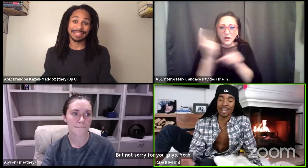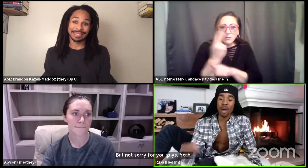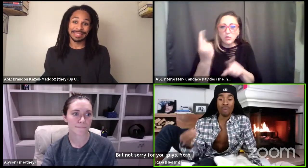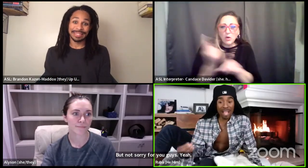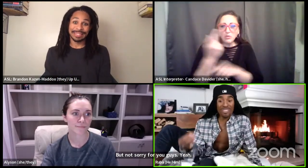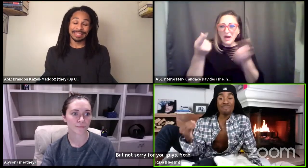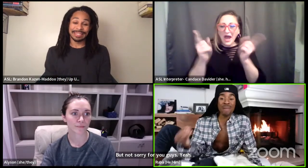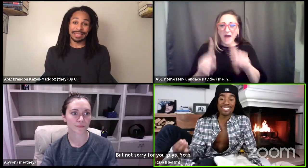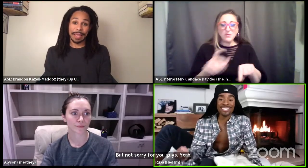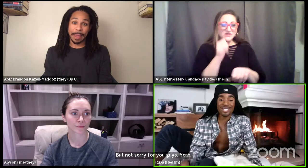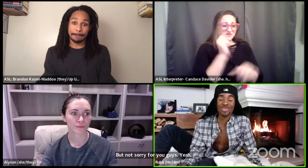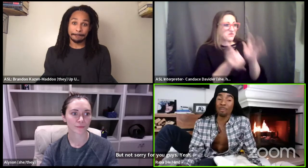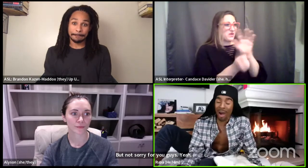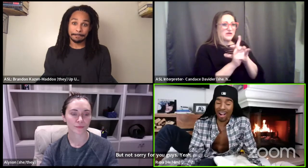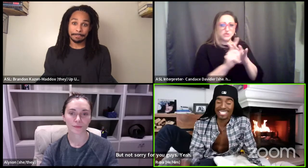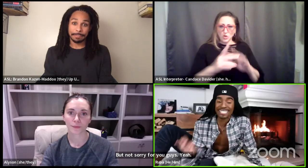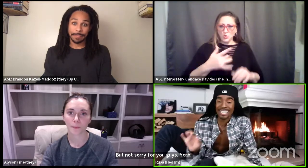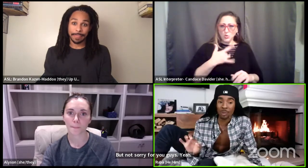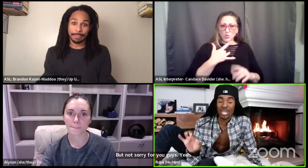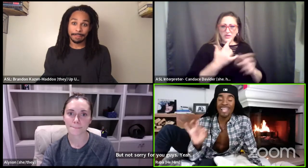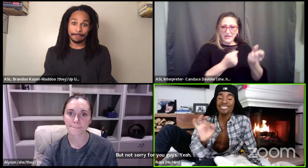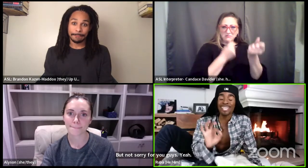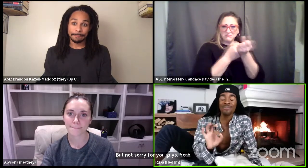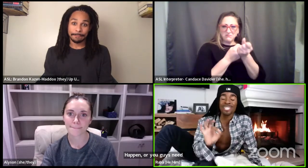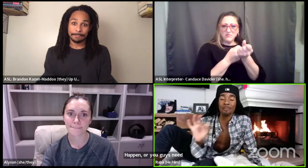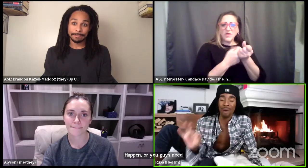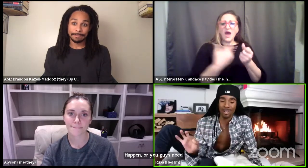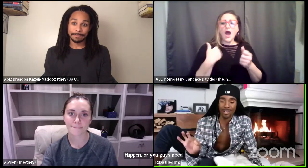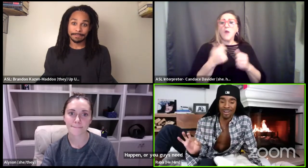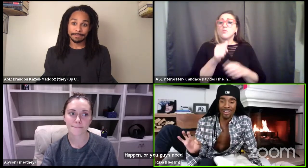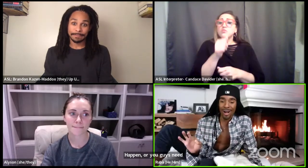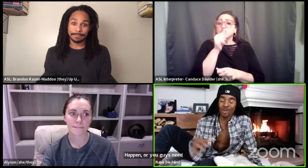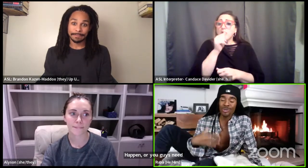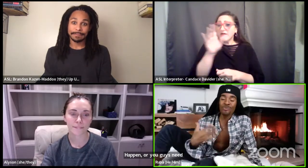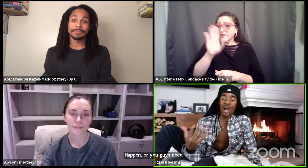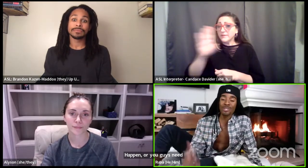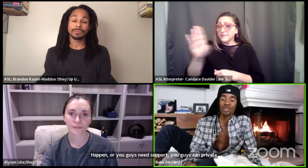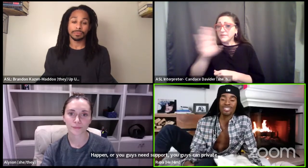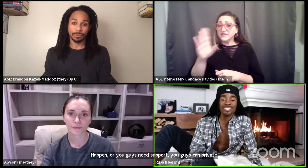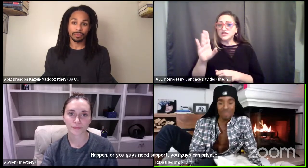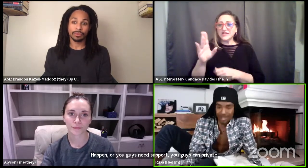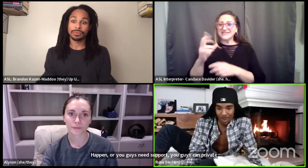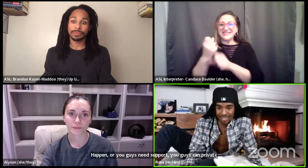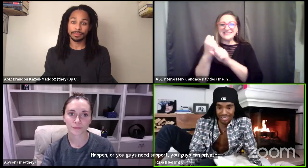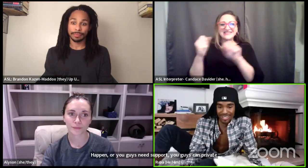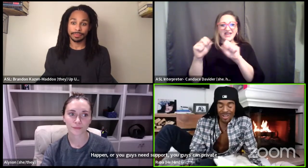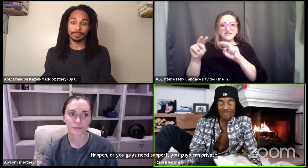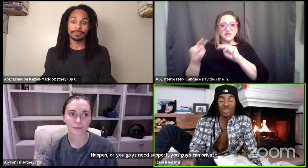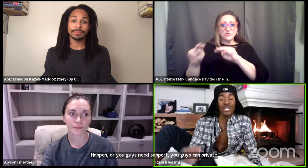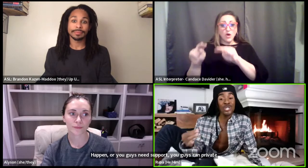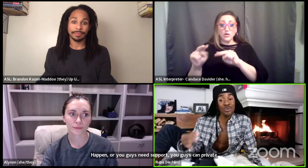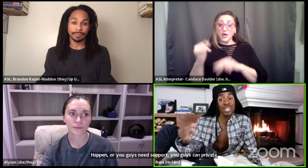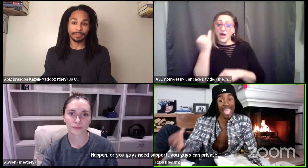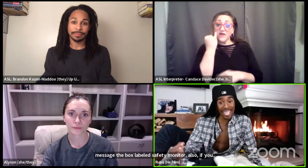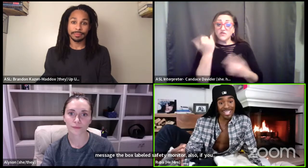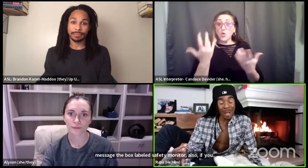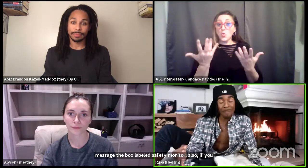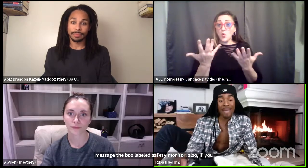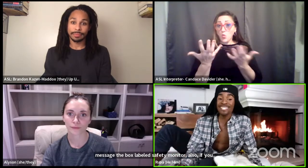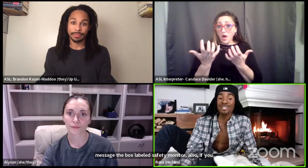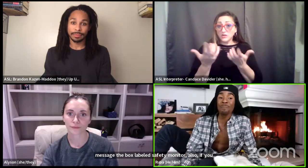guys can private message the box labeled Safety Monitor. Also, if you guys want to submit a question for the